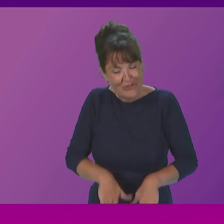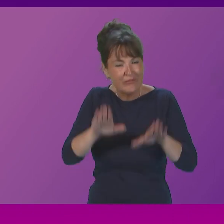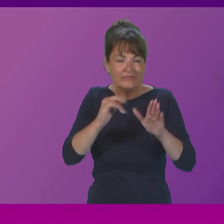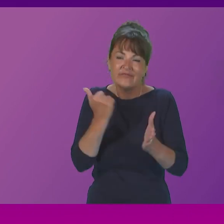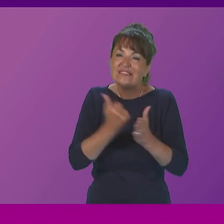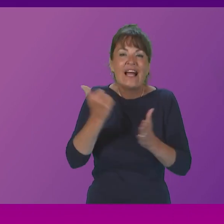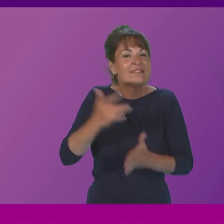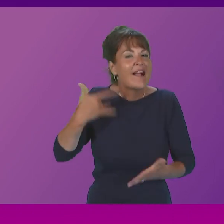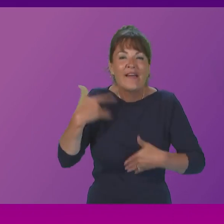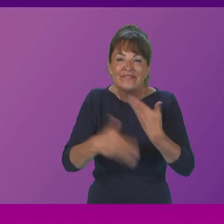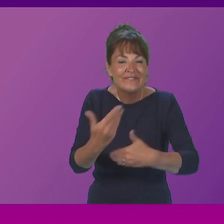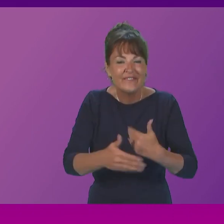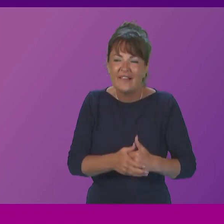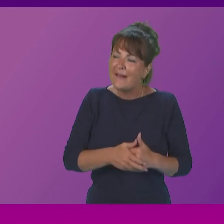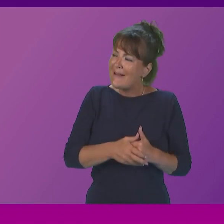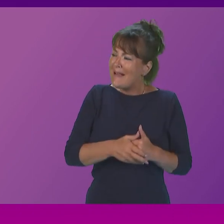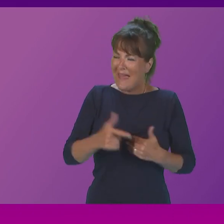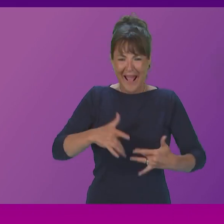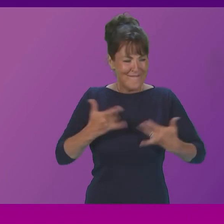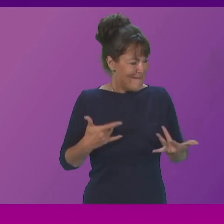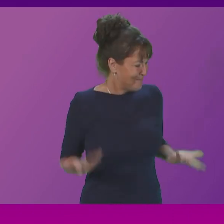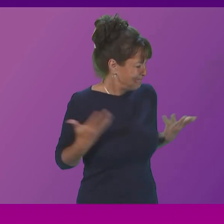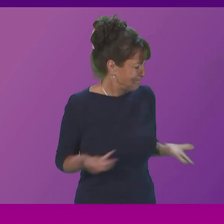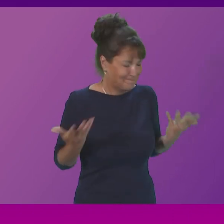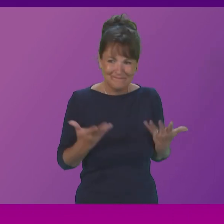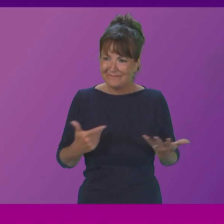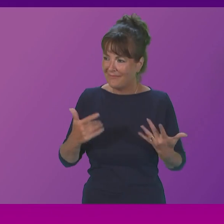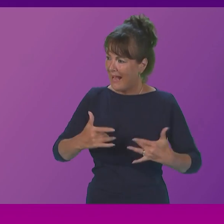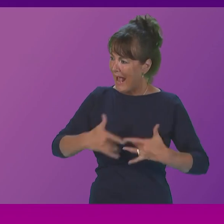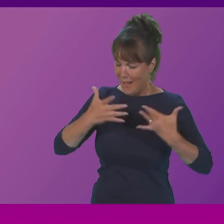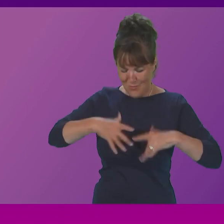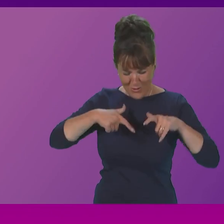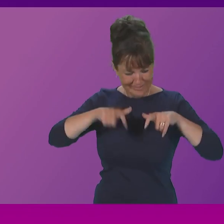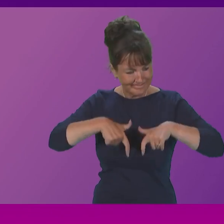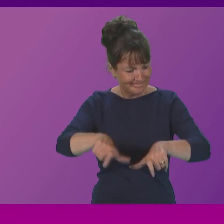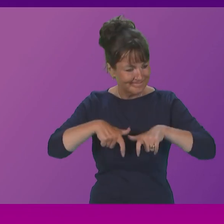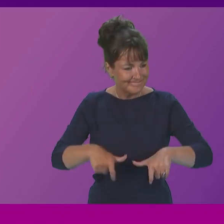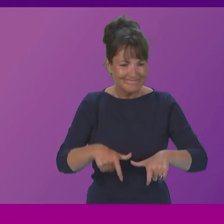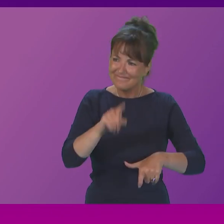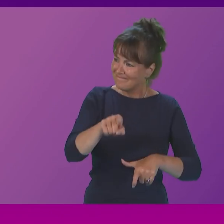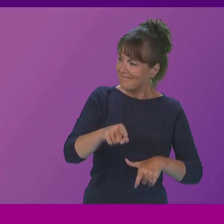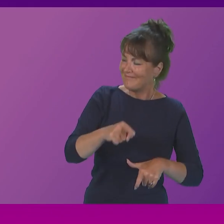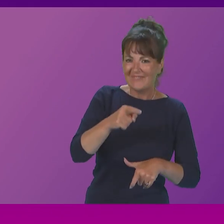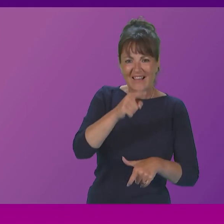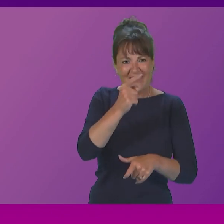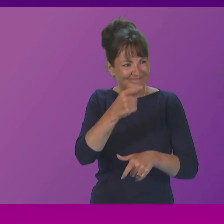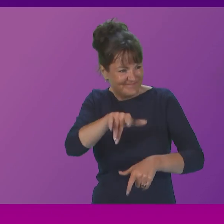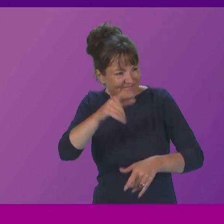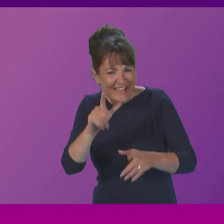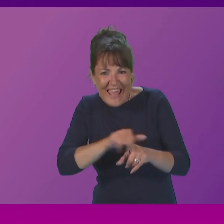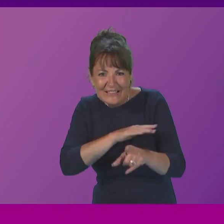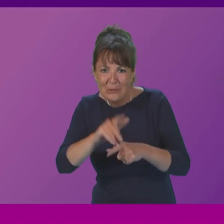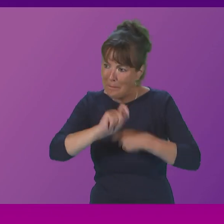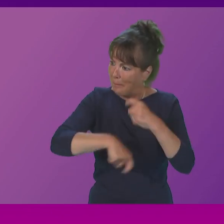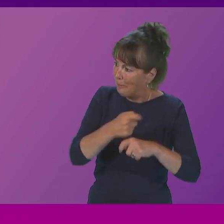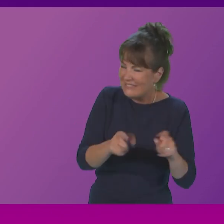It came to a certain point where I really wanted to give back. I want to make sure that the city remains the welcoming, wonderful environment that